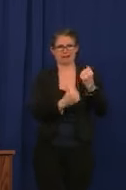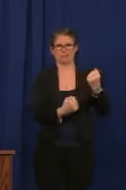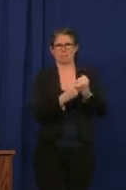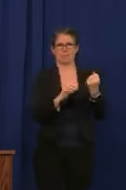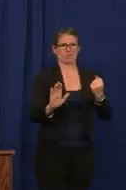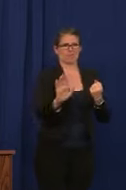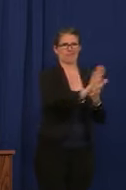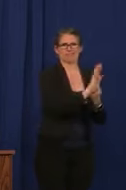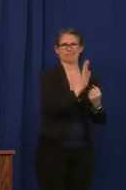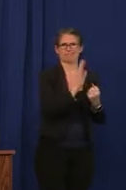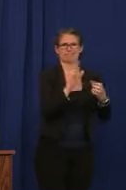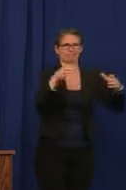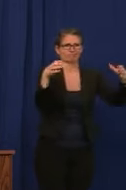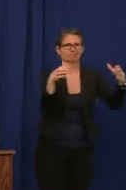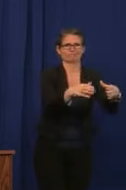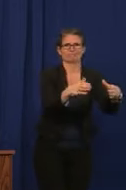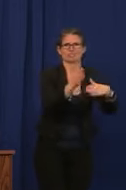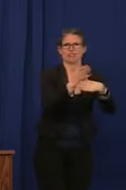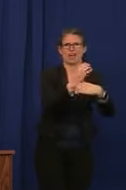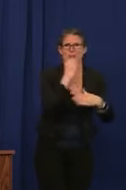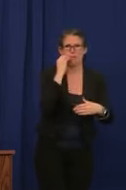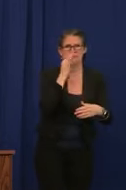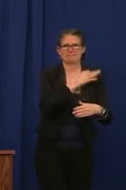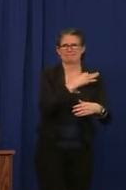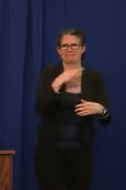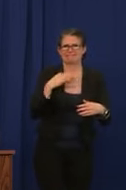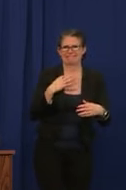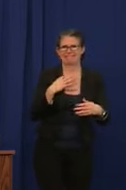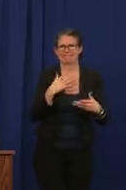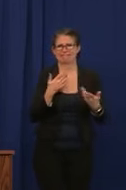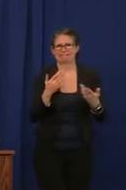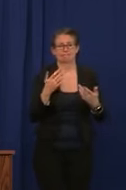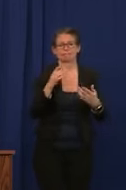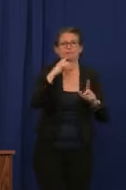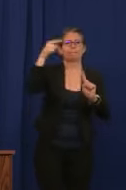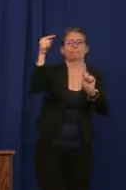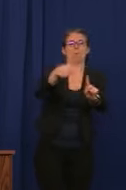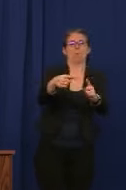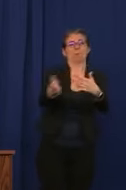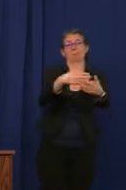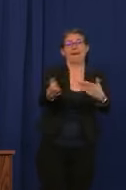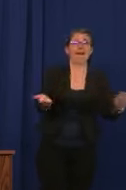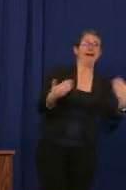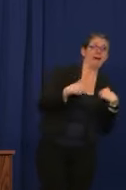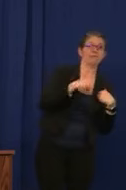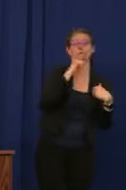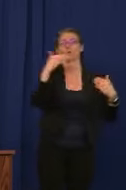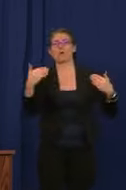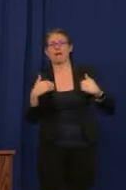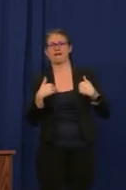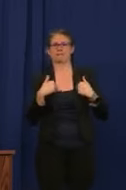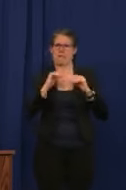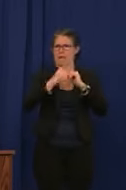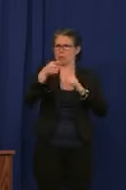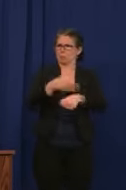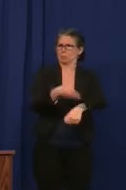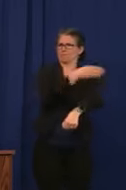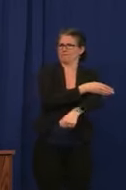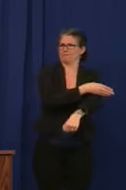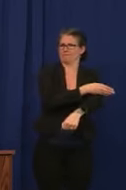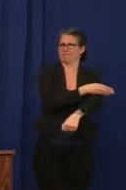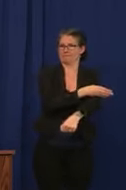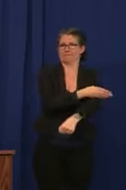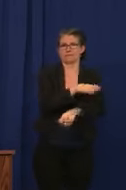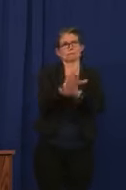we're making a decision that's smart and gives us information that's both new and that might change the course of what we're already doing. So it's